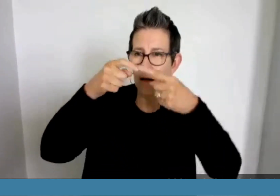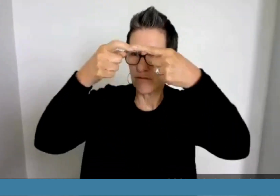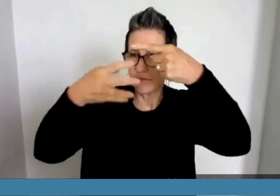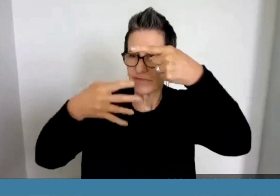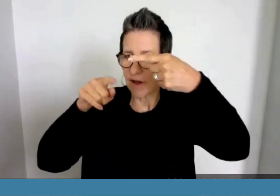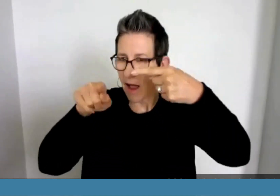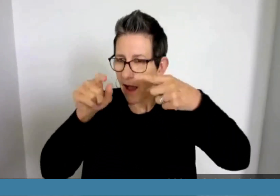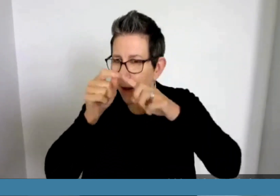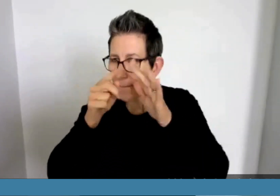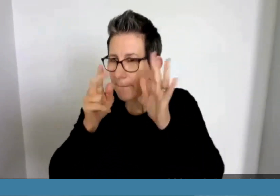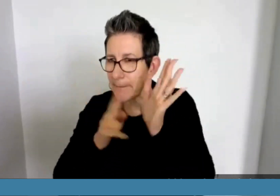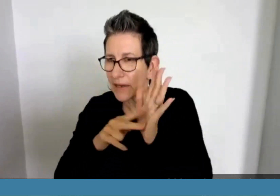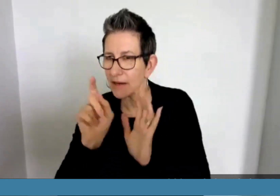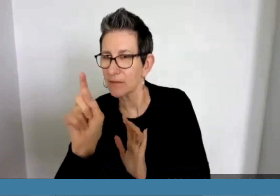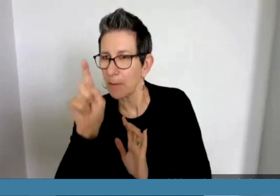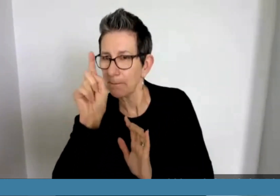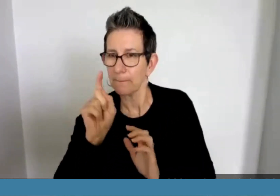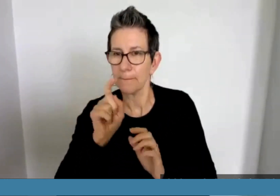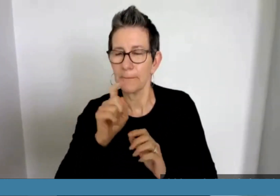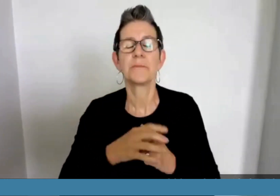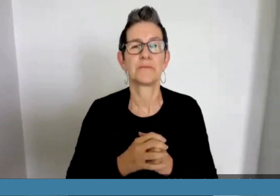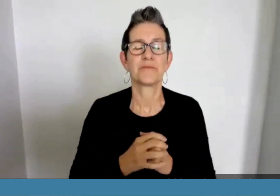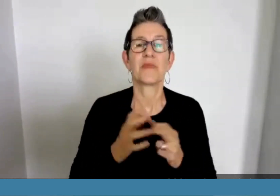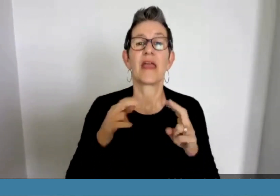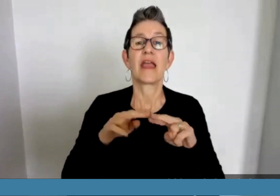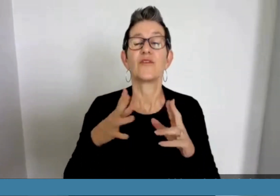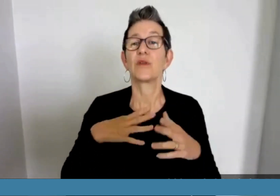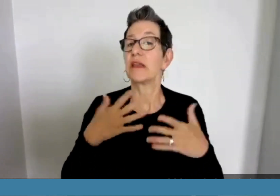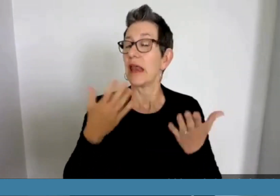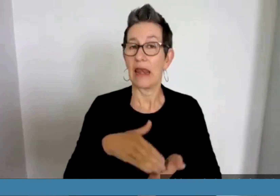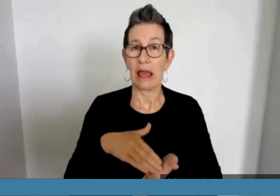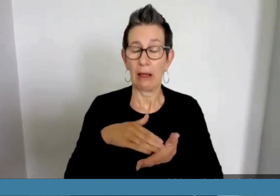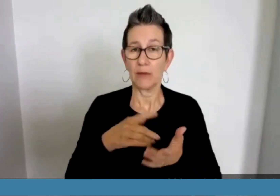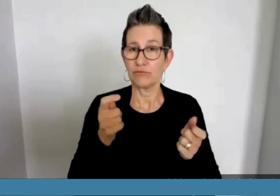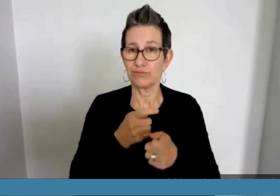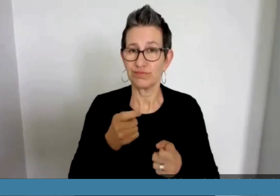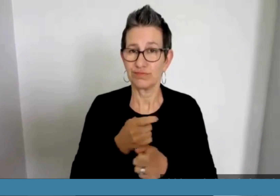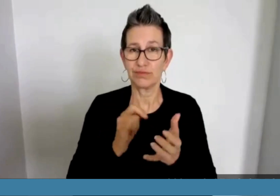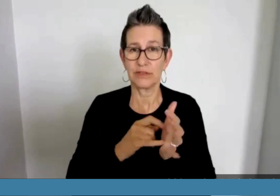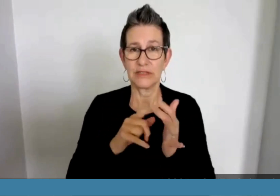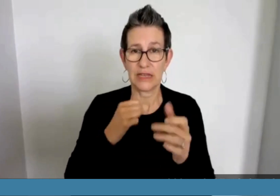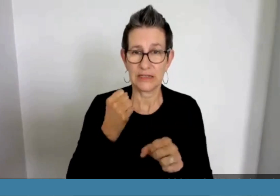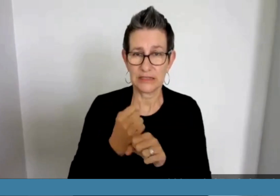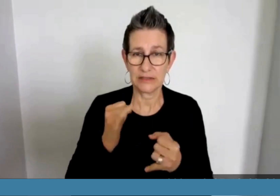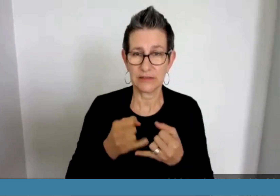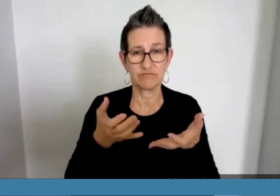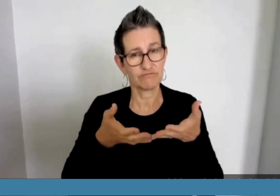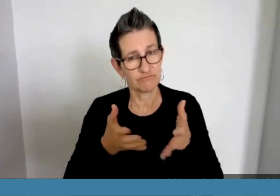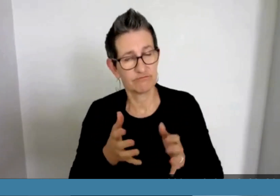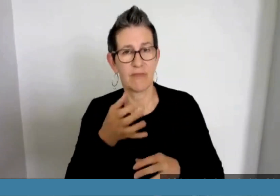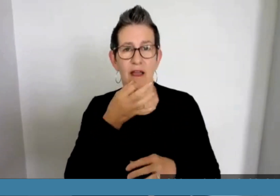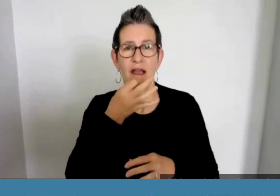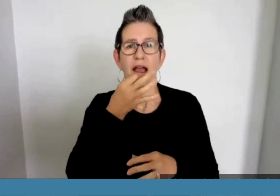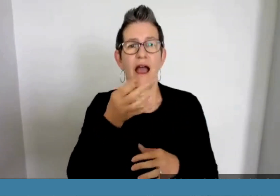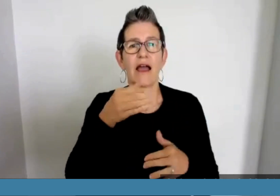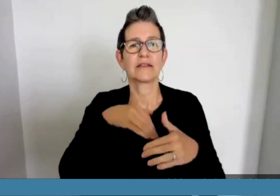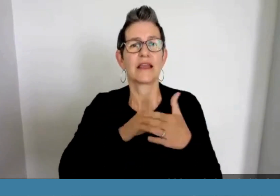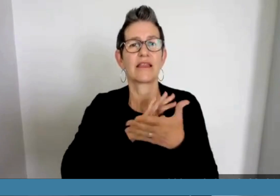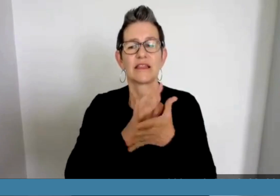Video. If you need any help adjusting your settings, feel free to ask in the chat and our team